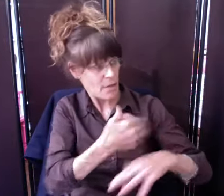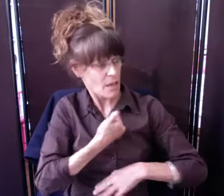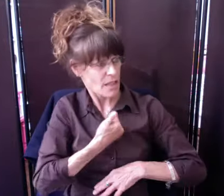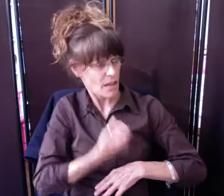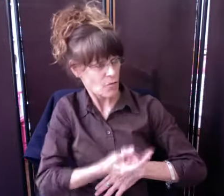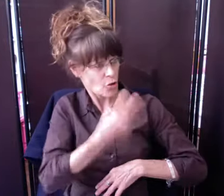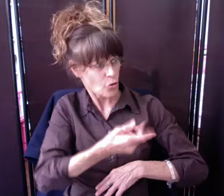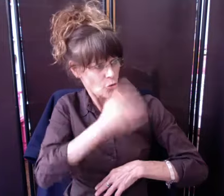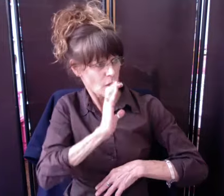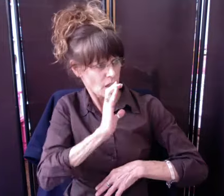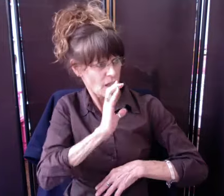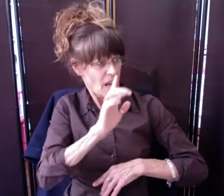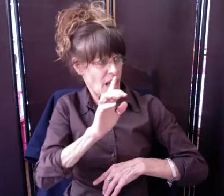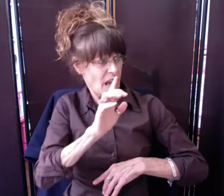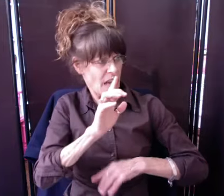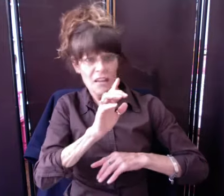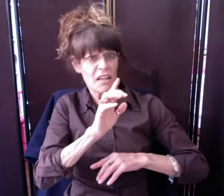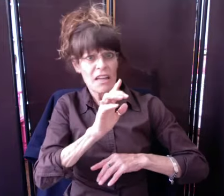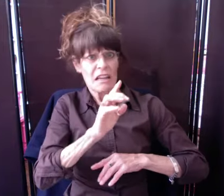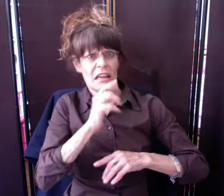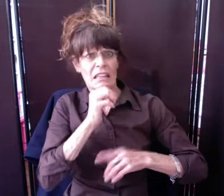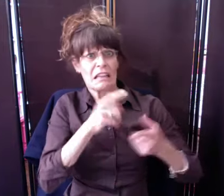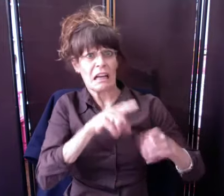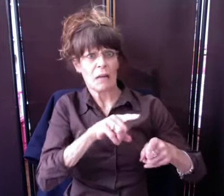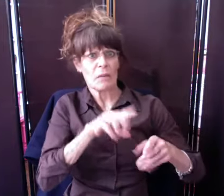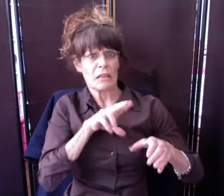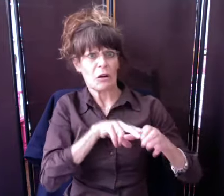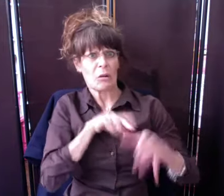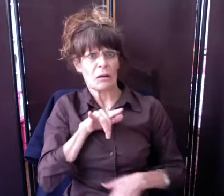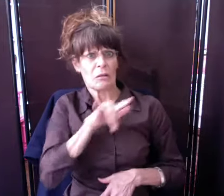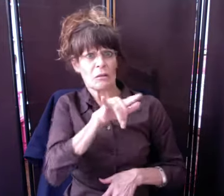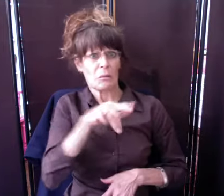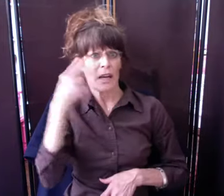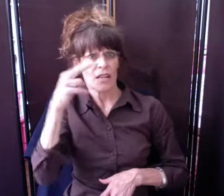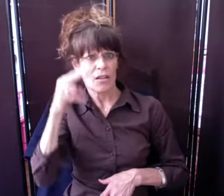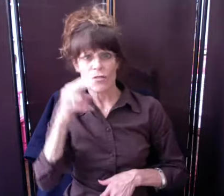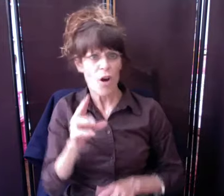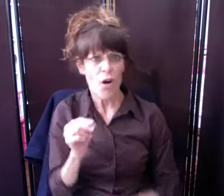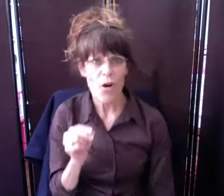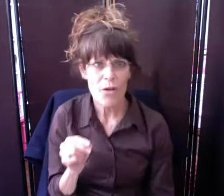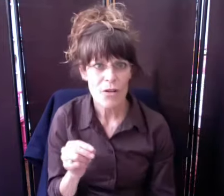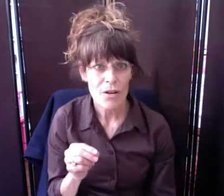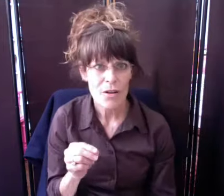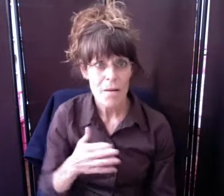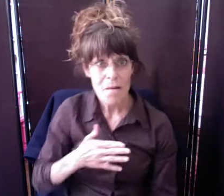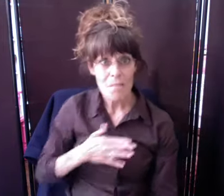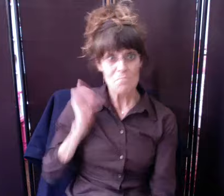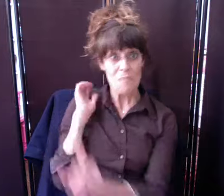or these crazy stories that I didn't have. And I set out to get drunk. That's the other thing. How do you know you have an